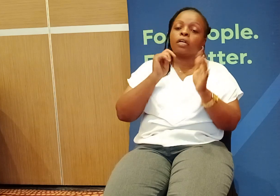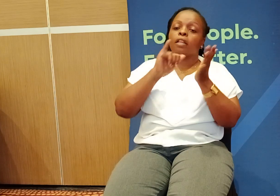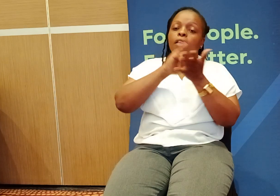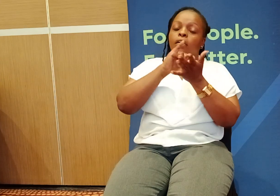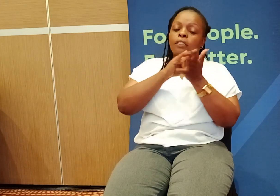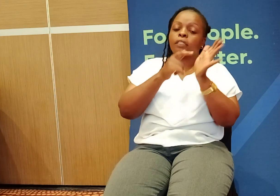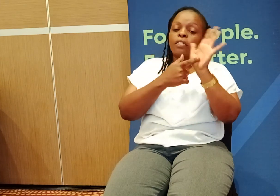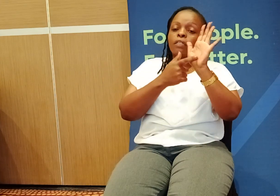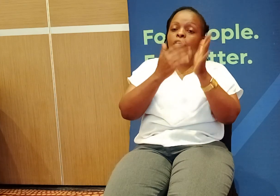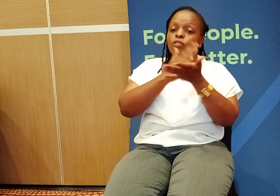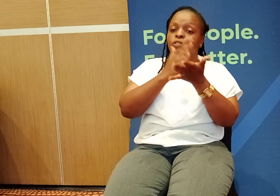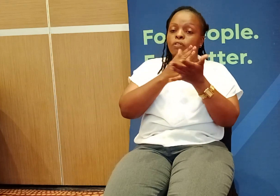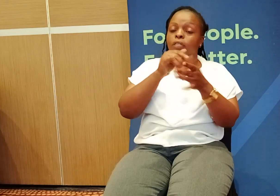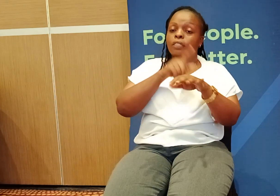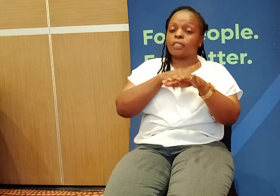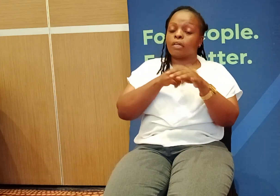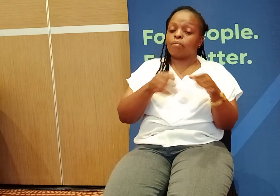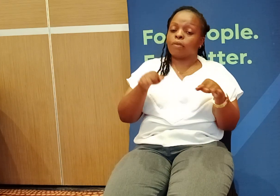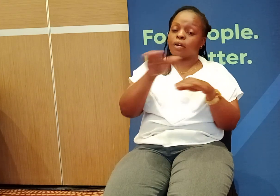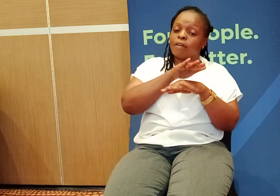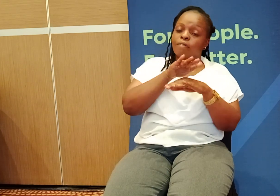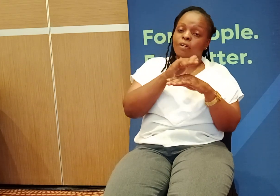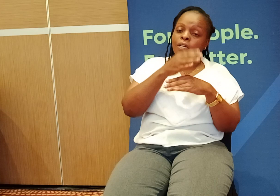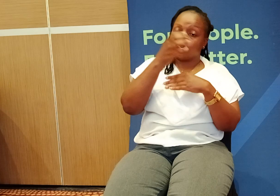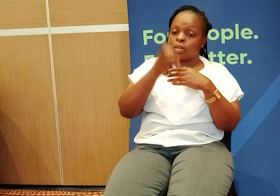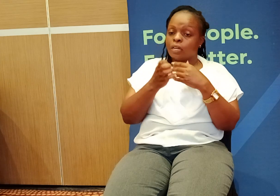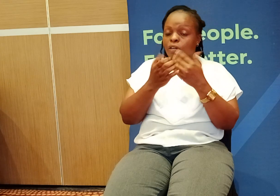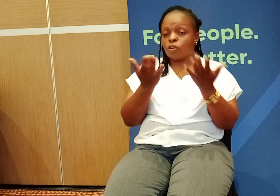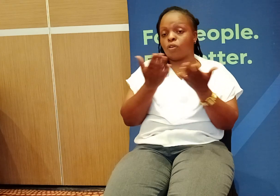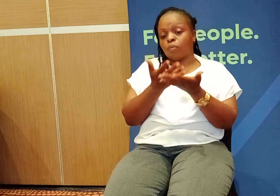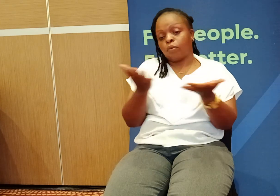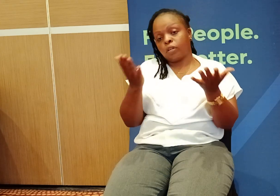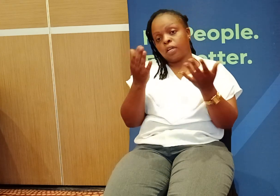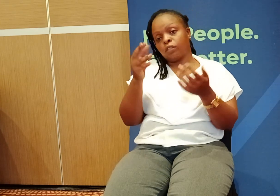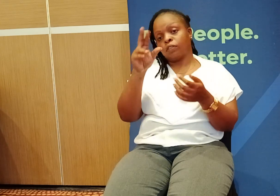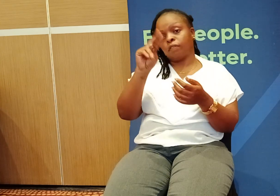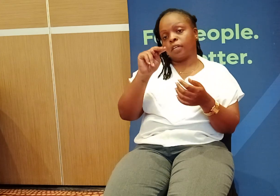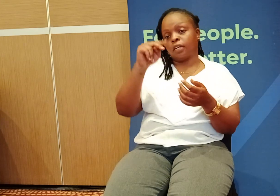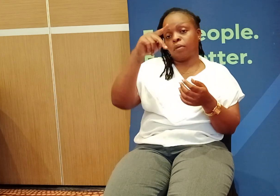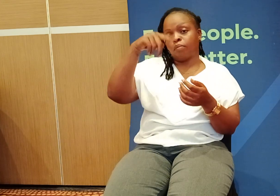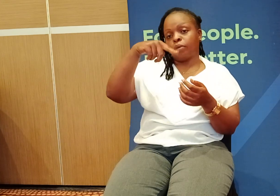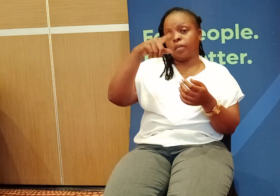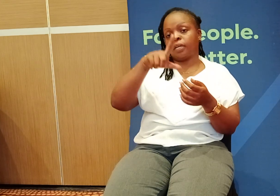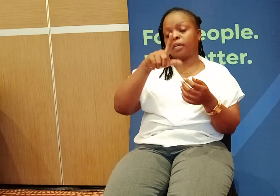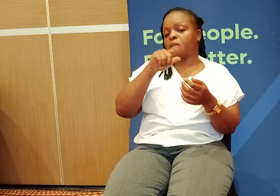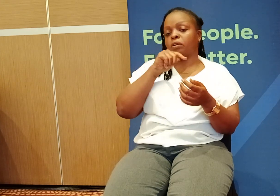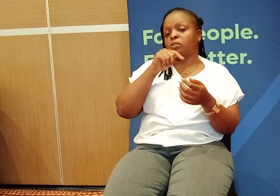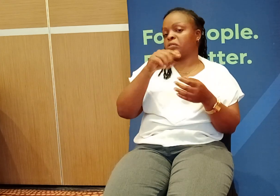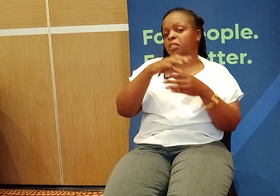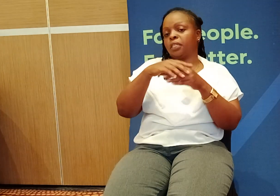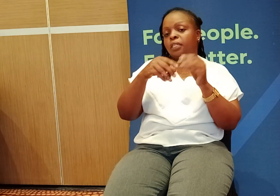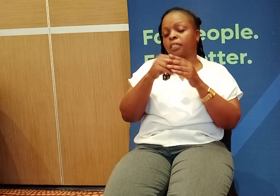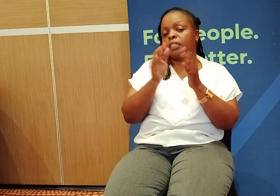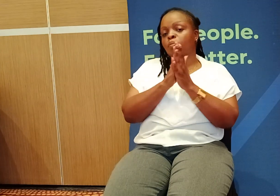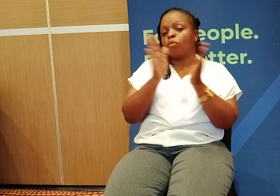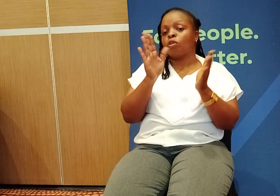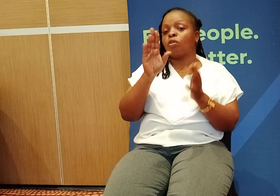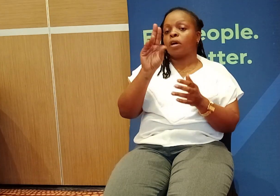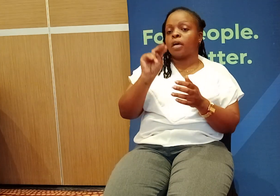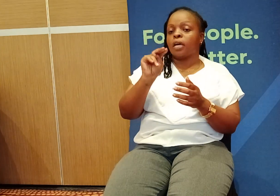we are covering the end, the product of the NPL, we are not creating more of NPLs by how